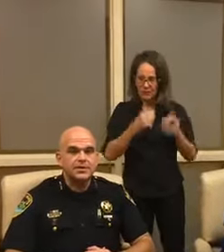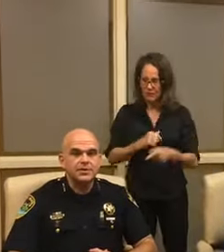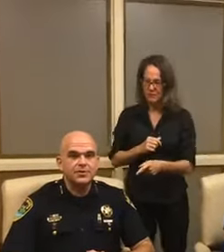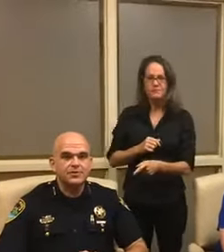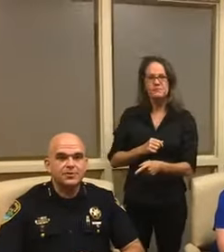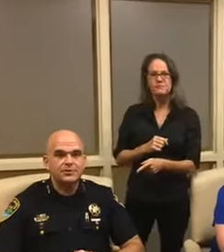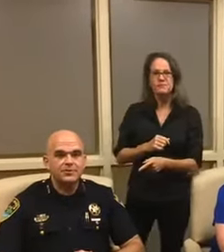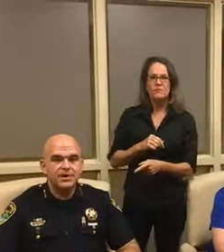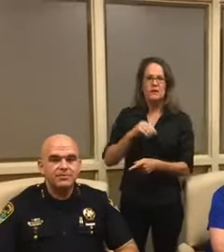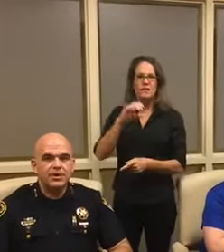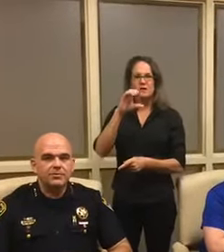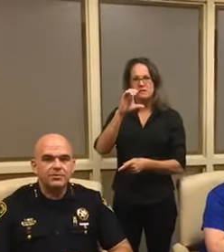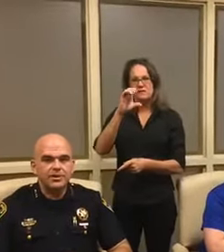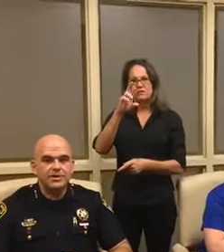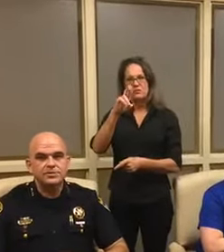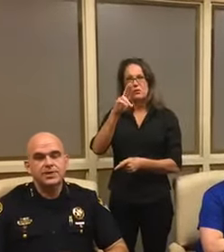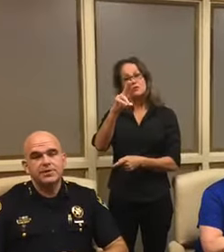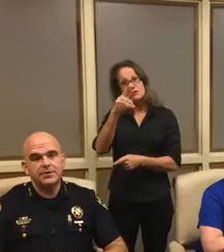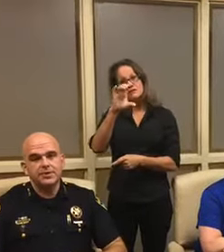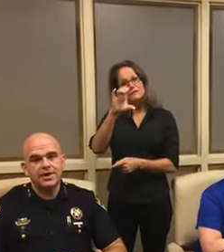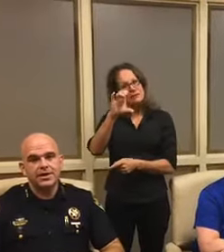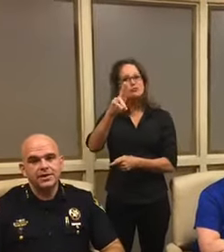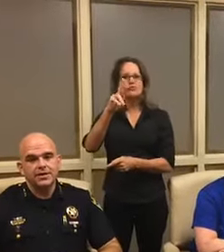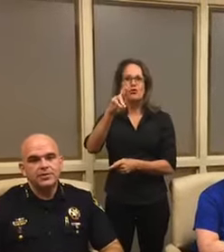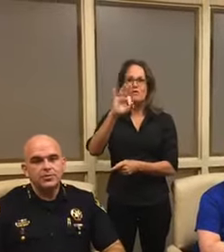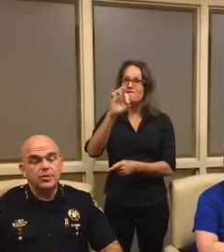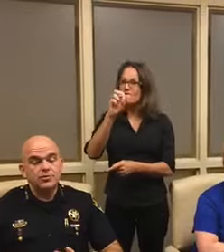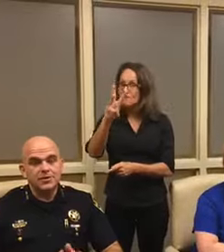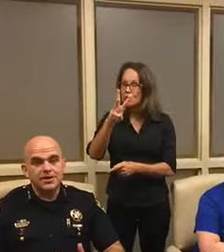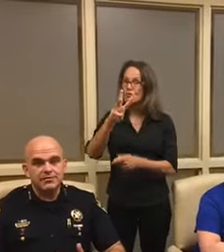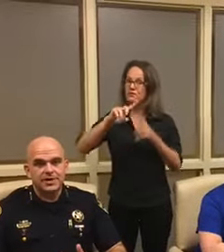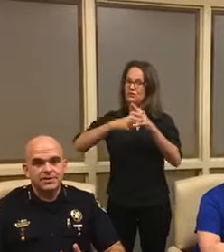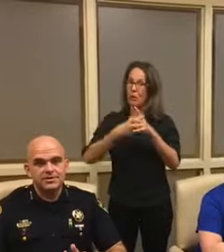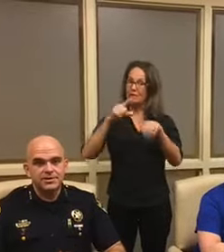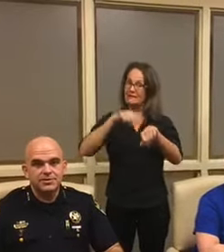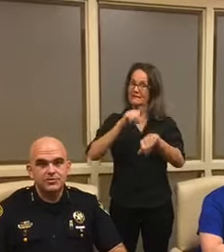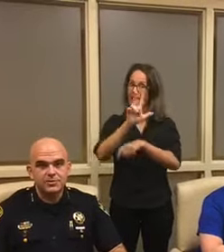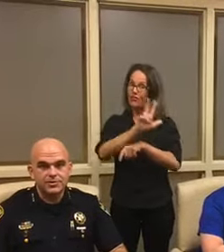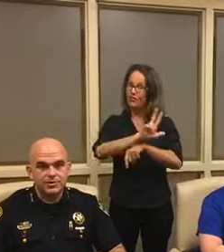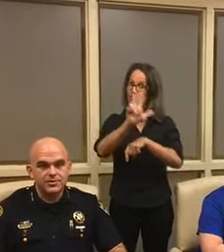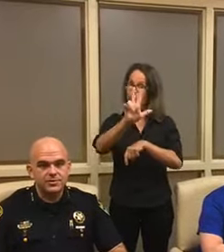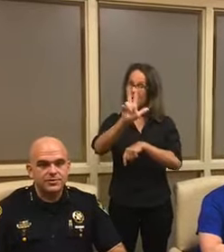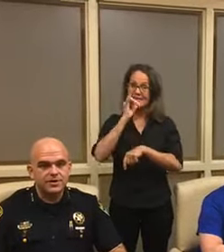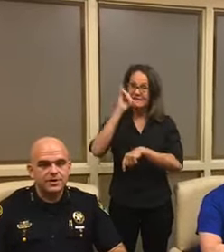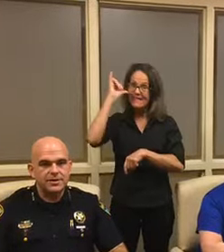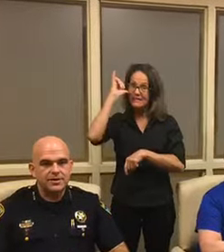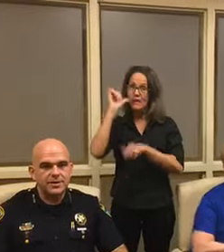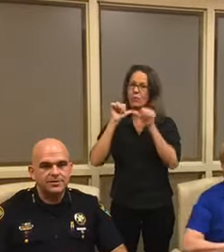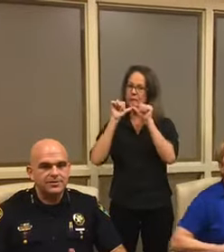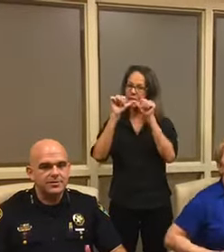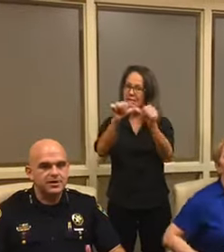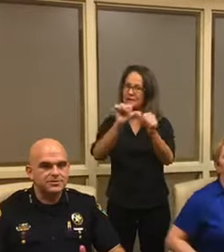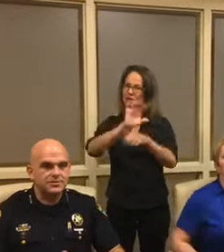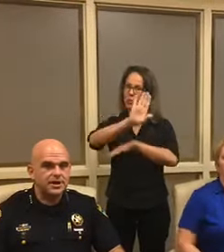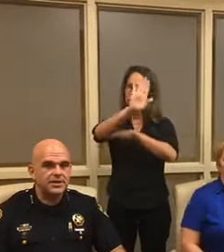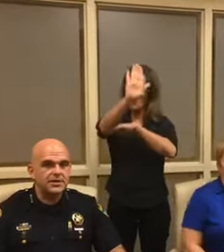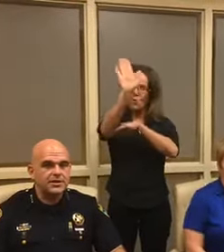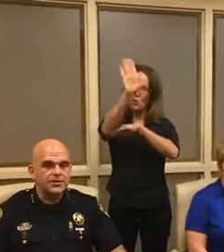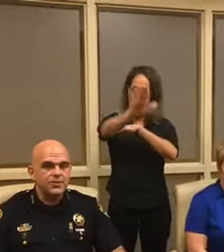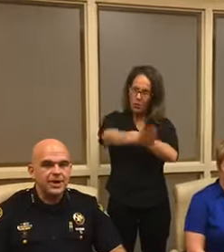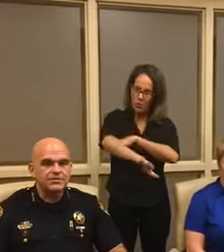The curfew that went into effect yesterday at 3 o'clock will remain in effect until further notice. As the city manager